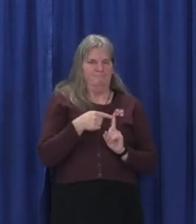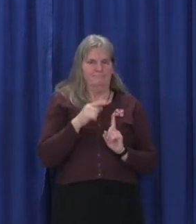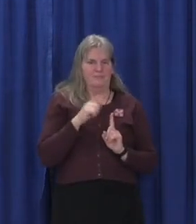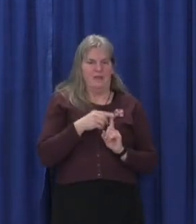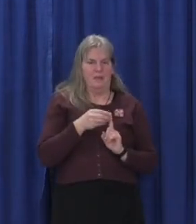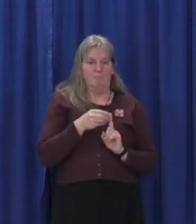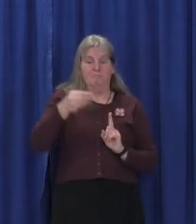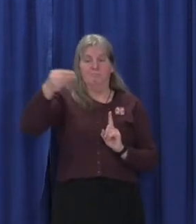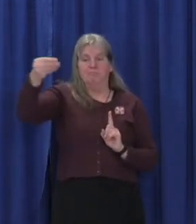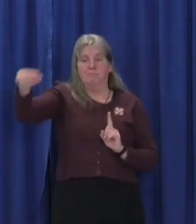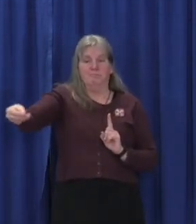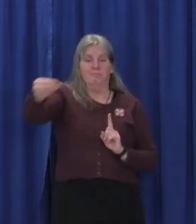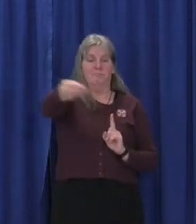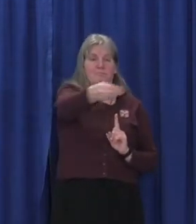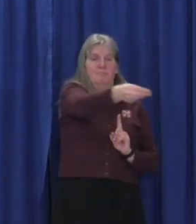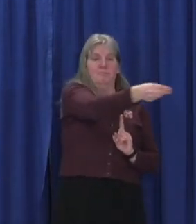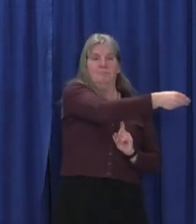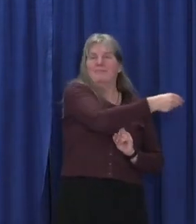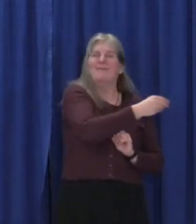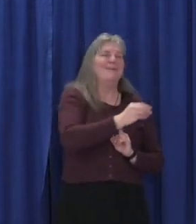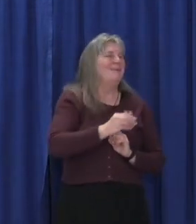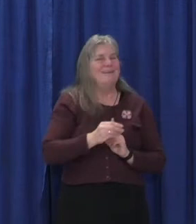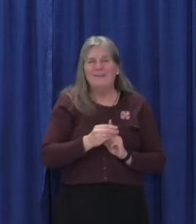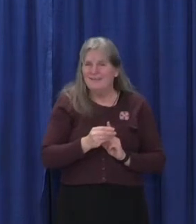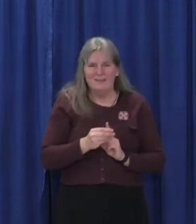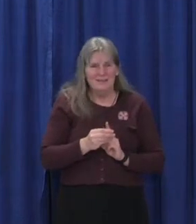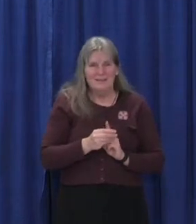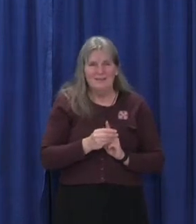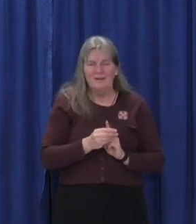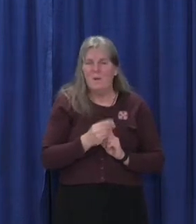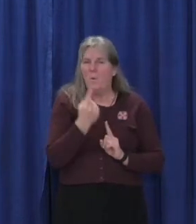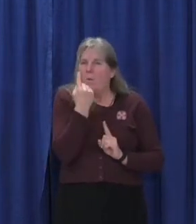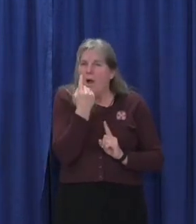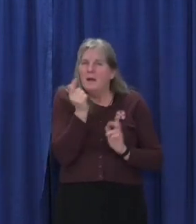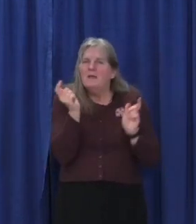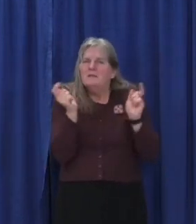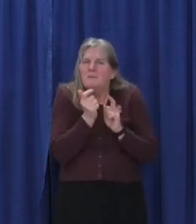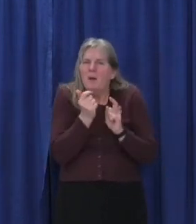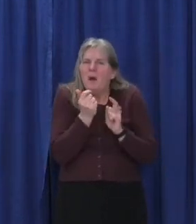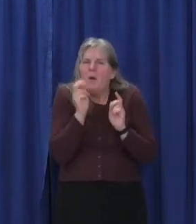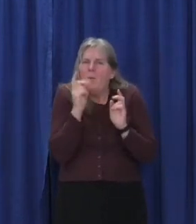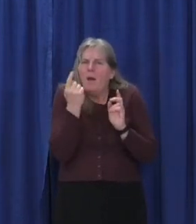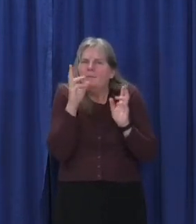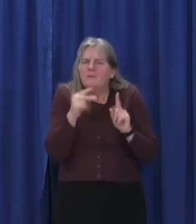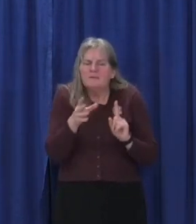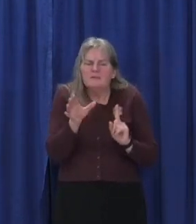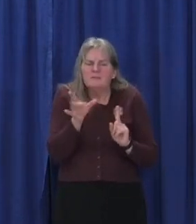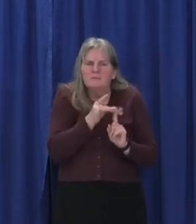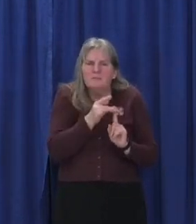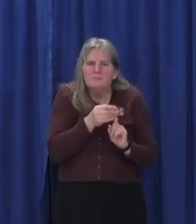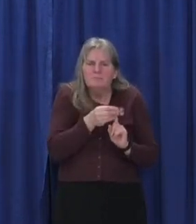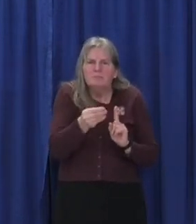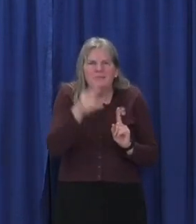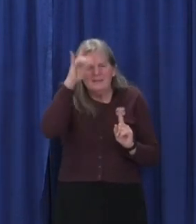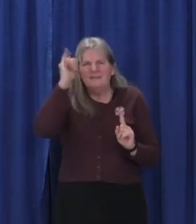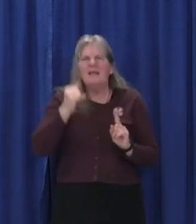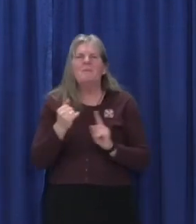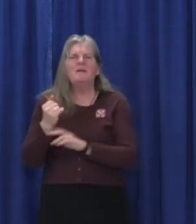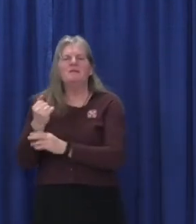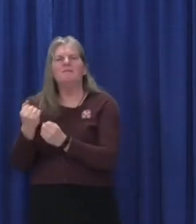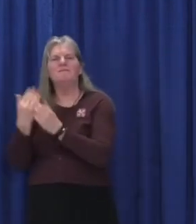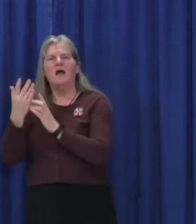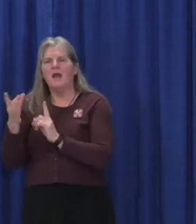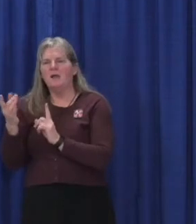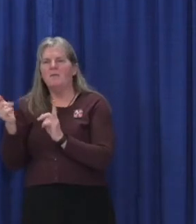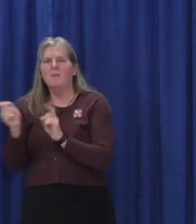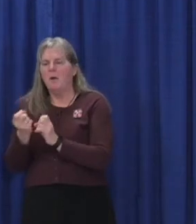a large number of people. Where just a small spark can ignite a blaze, and that blaze can spread quickly. We're seeing this in many